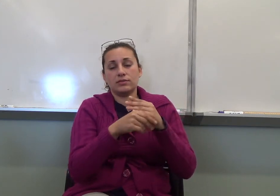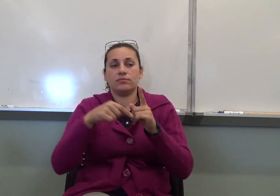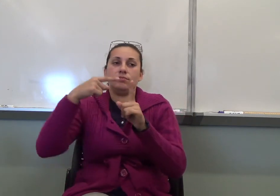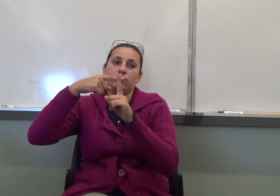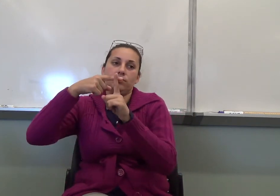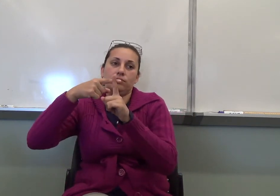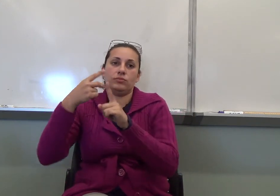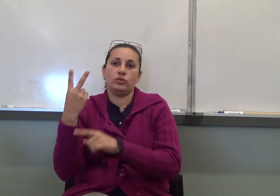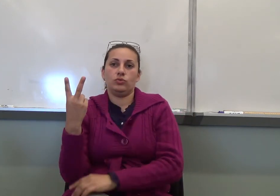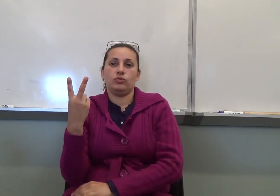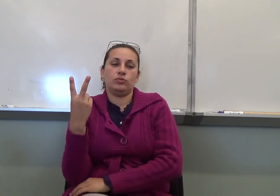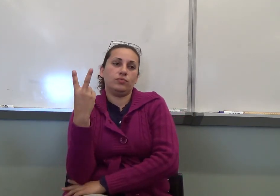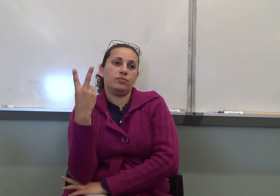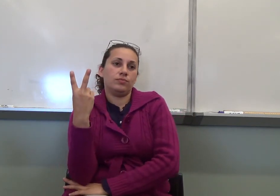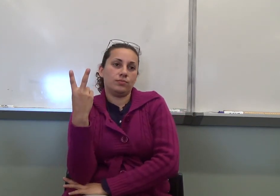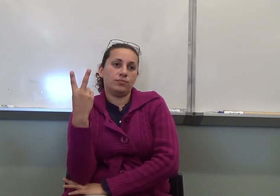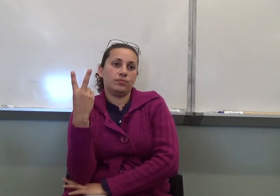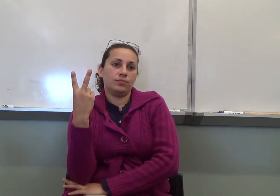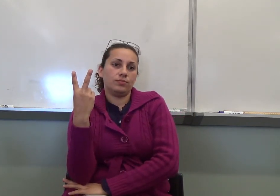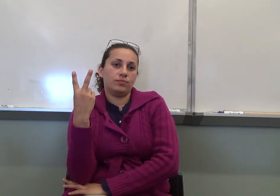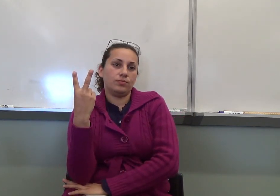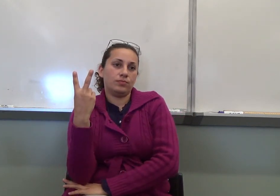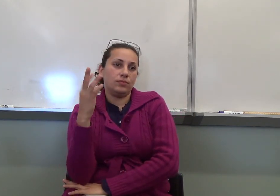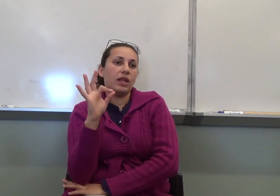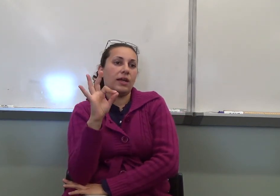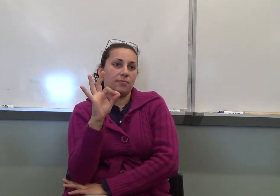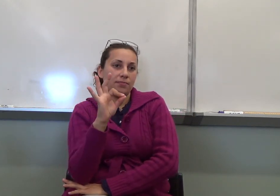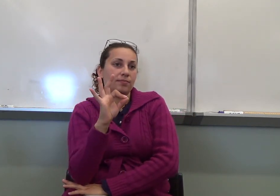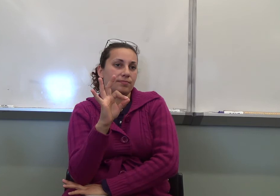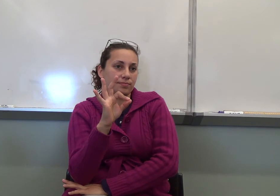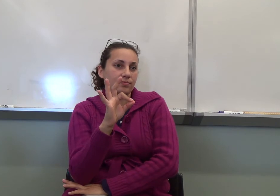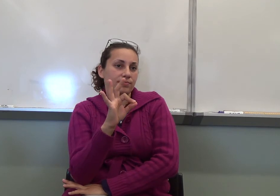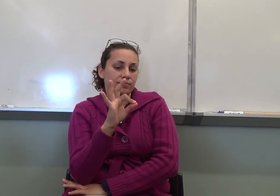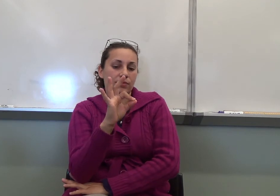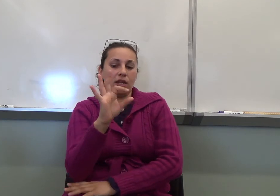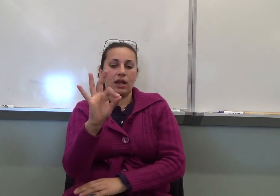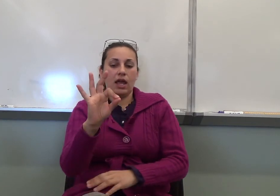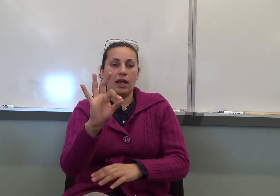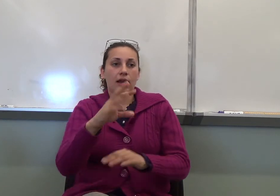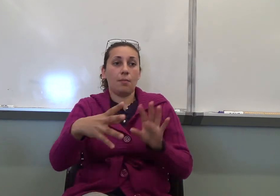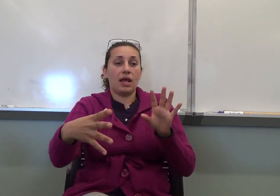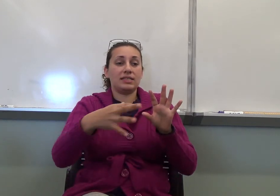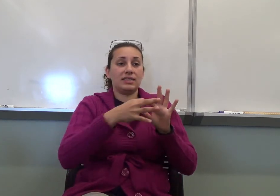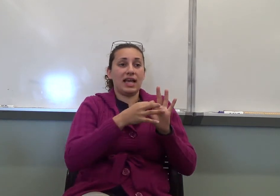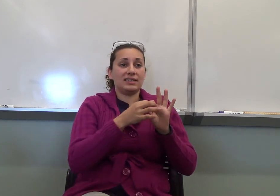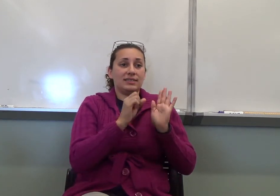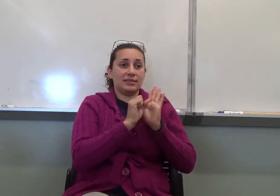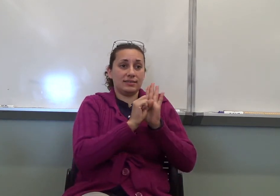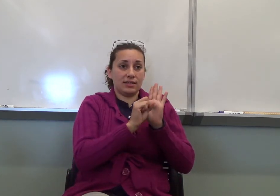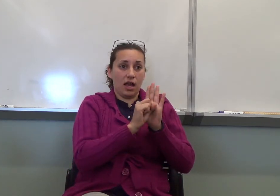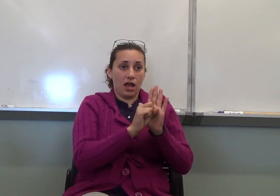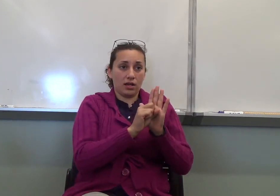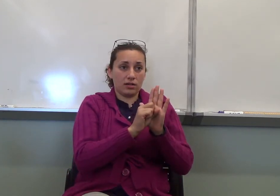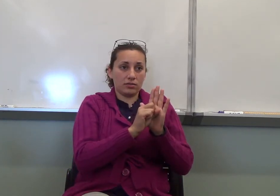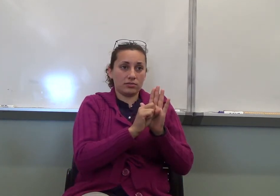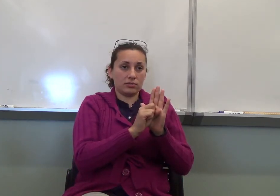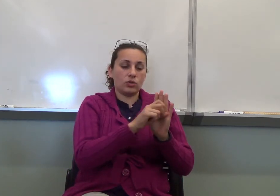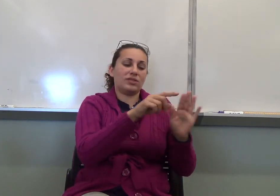Subtract smaller absolute value from larger, 9. Attach the sign of the one with the larger absolute value, minus. That's